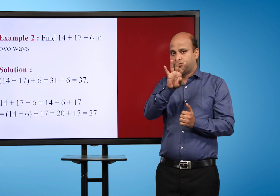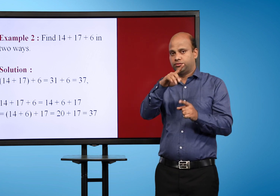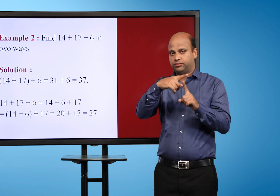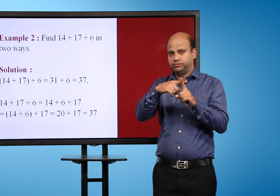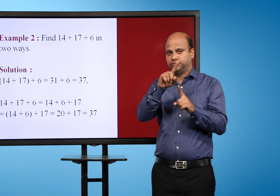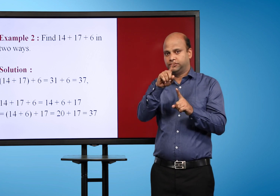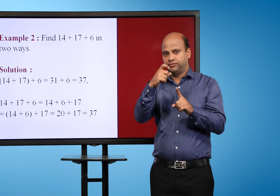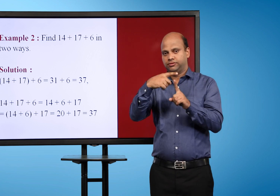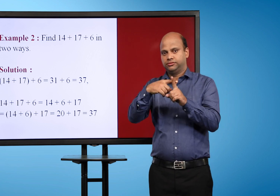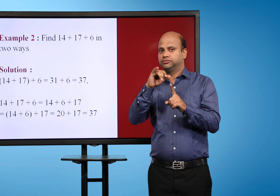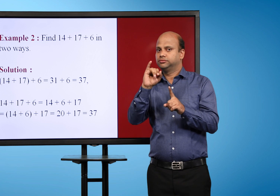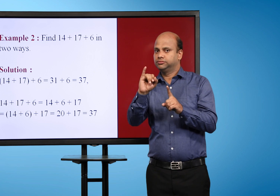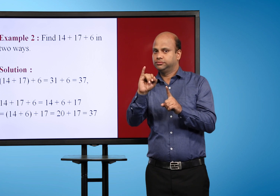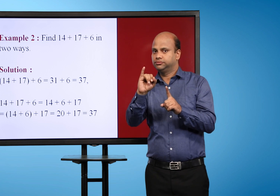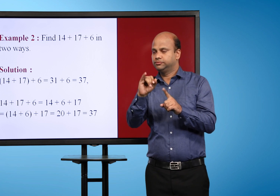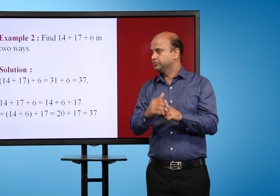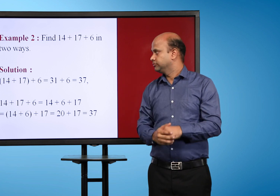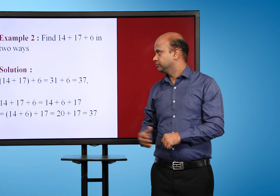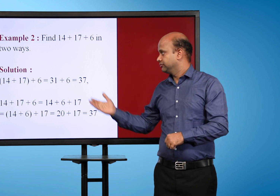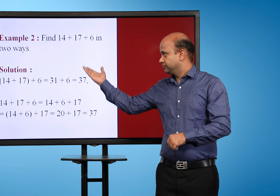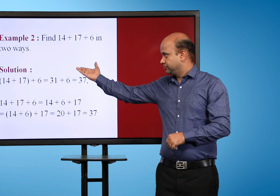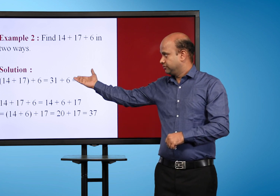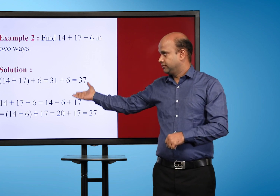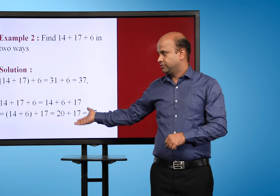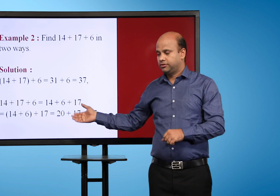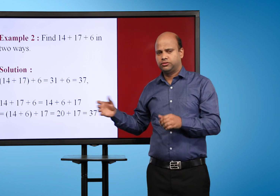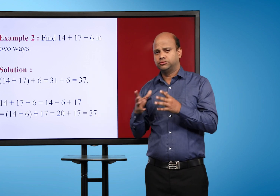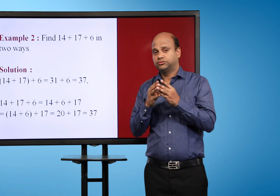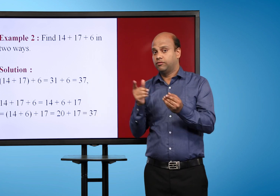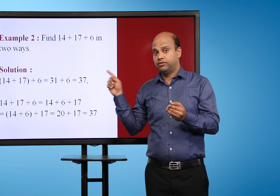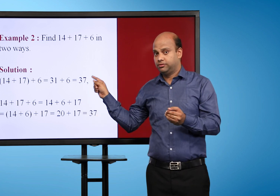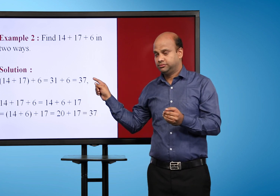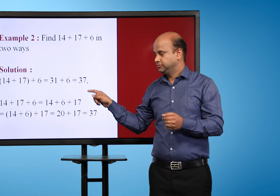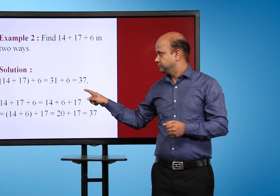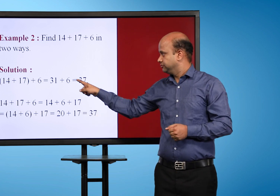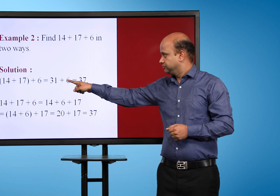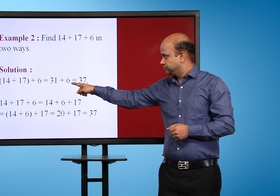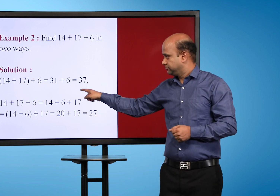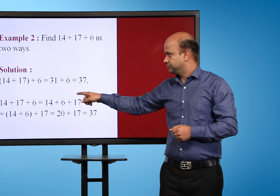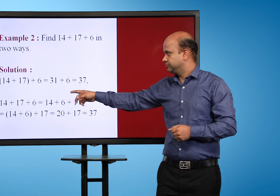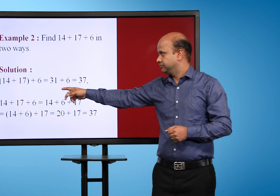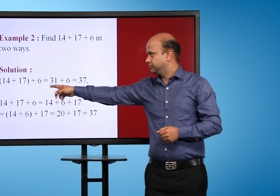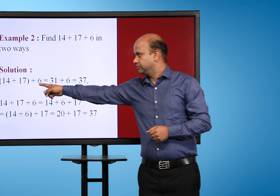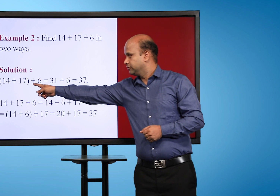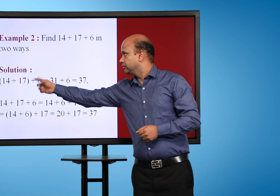14 plus 17 plus 6 in 2 ways. Solution. In brackets, 14 plus